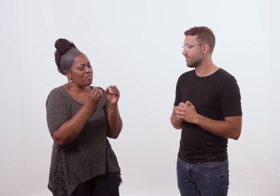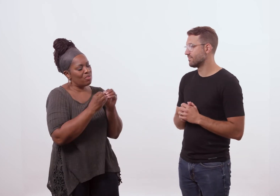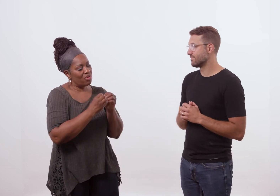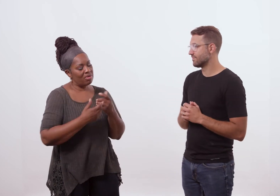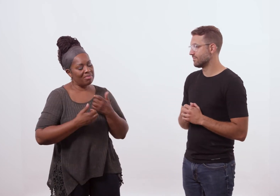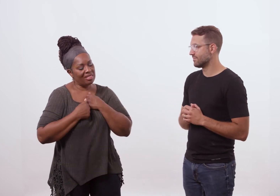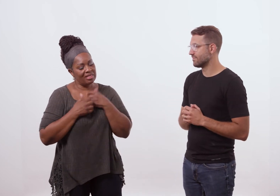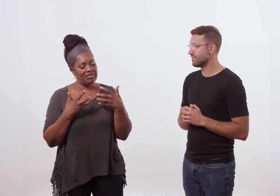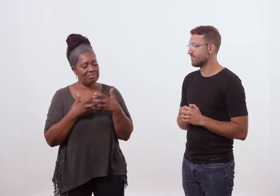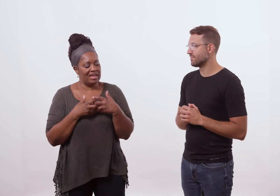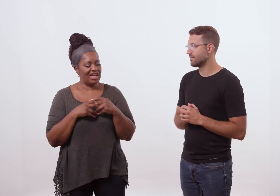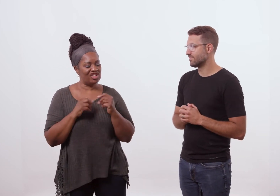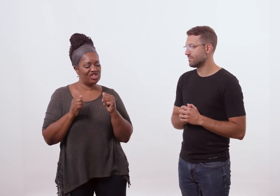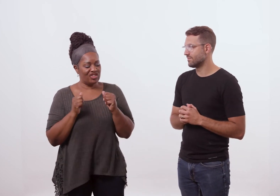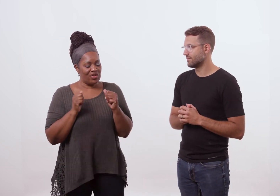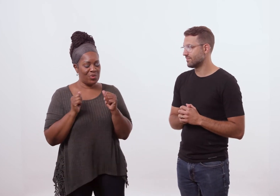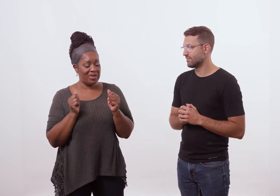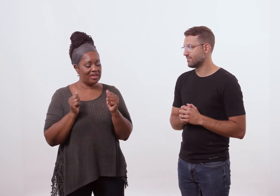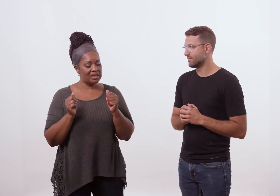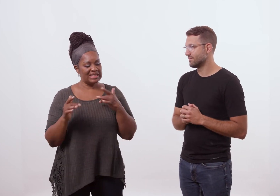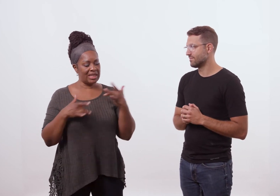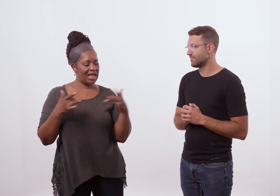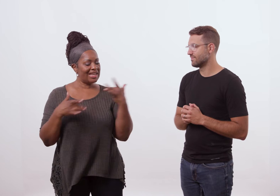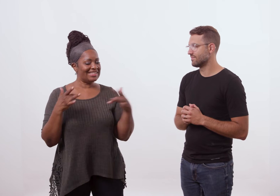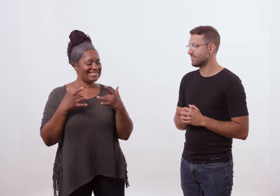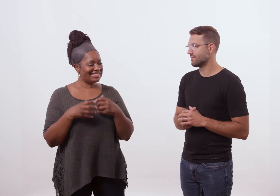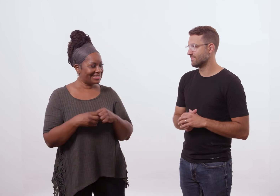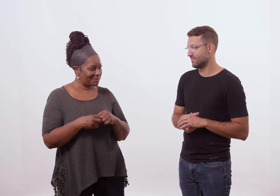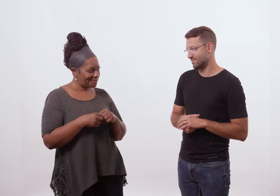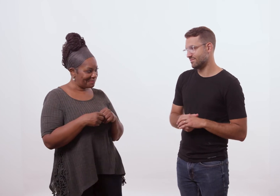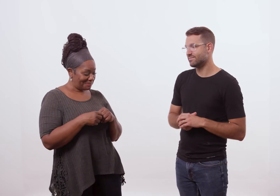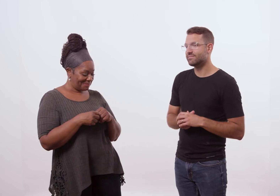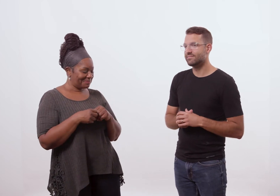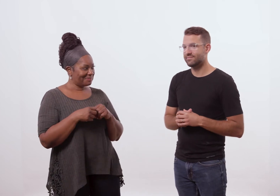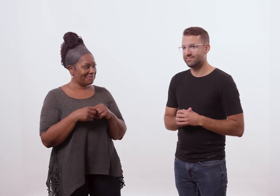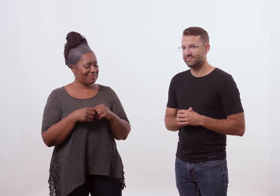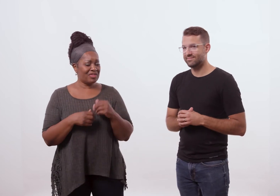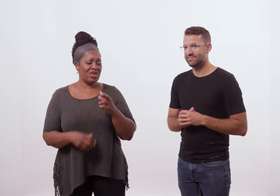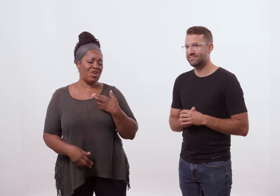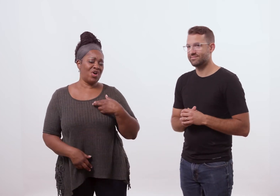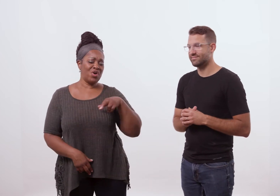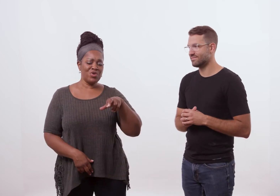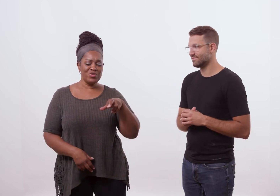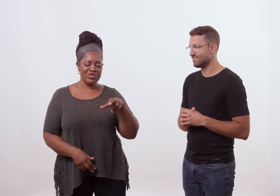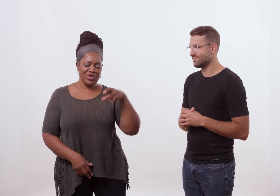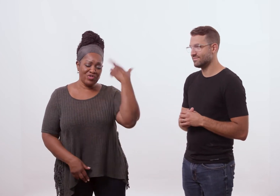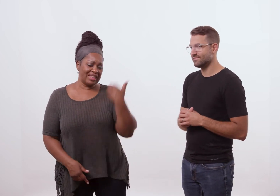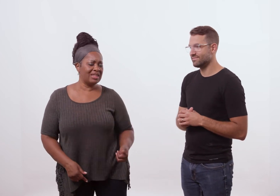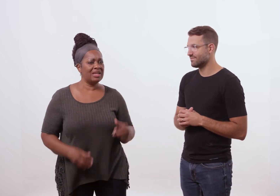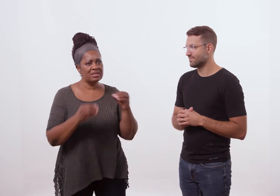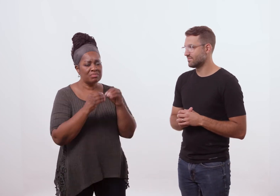that I shiver with delight. Oh, Redlands, let me keep more of you than